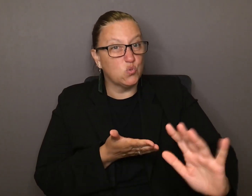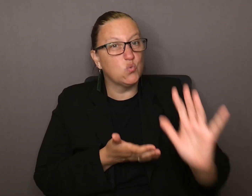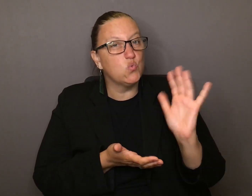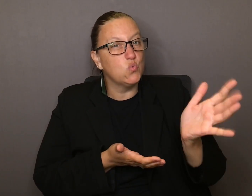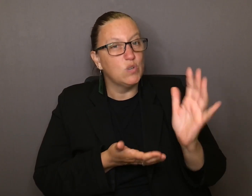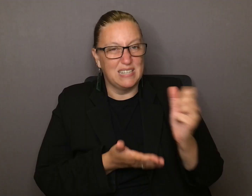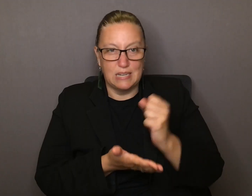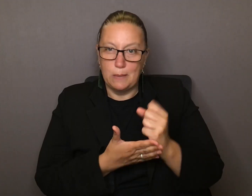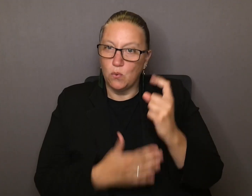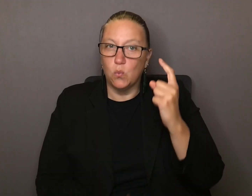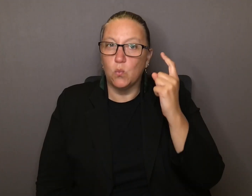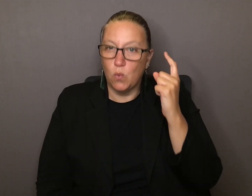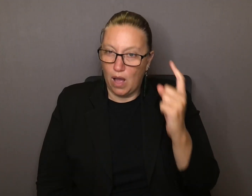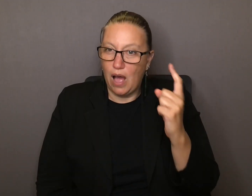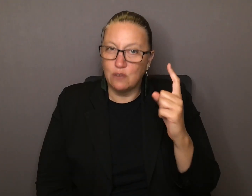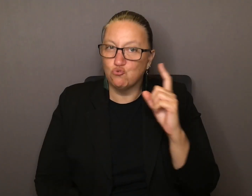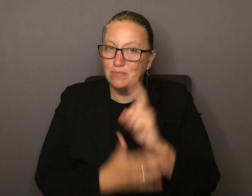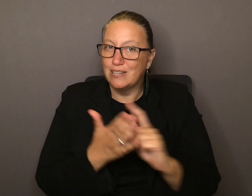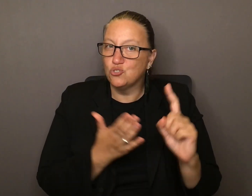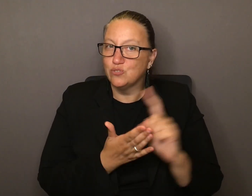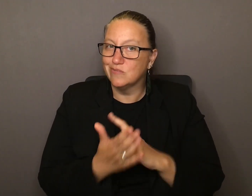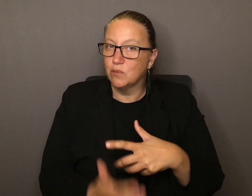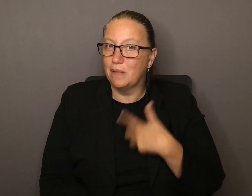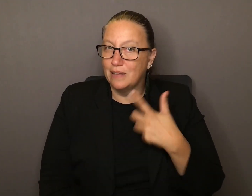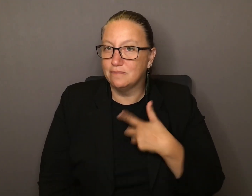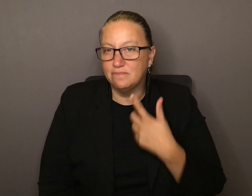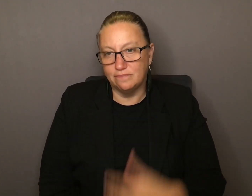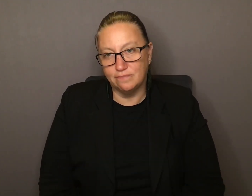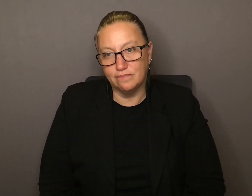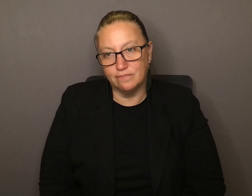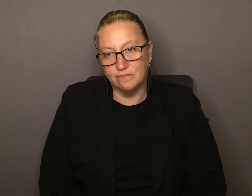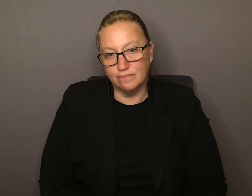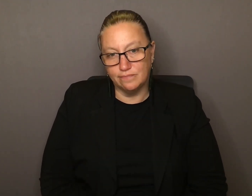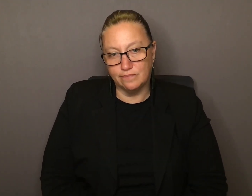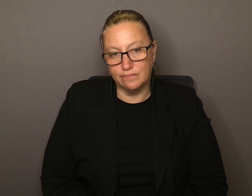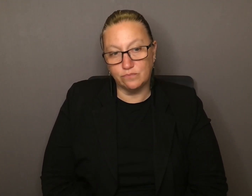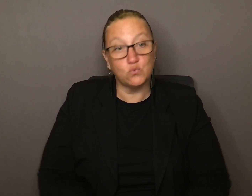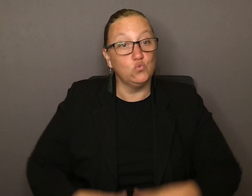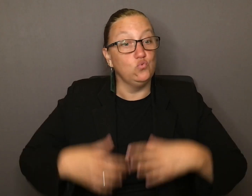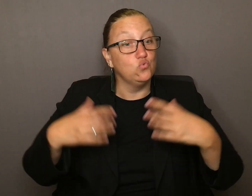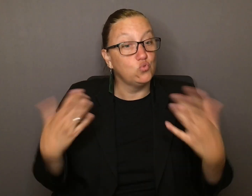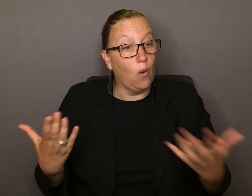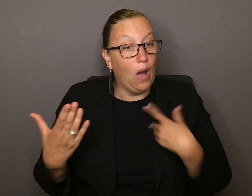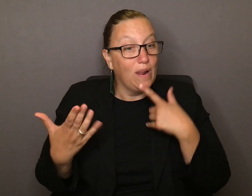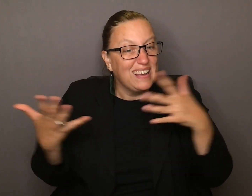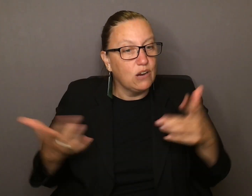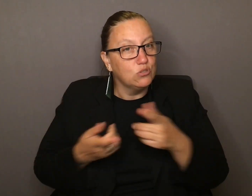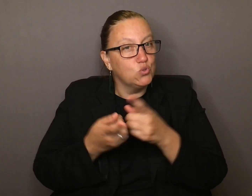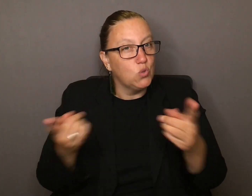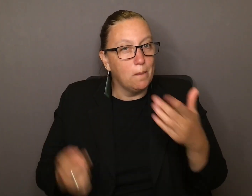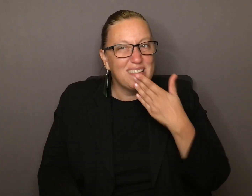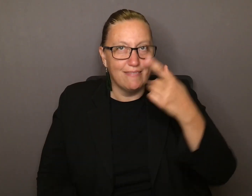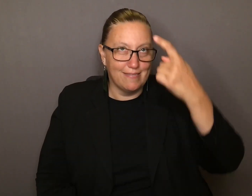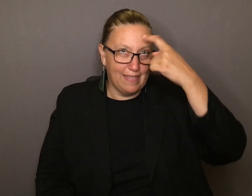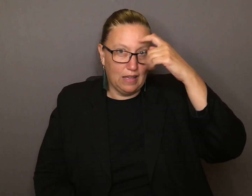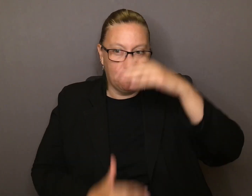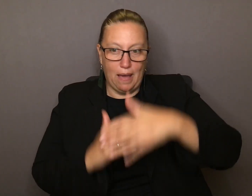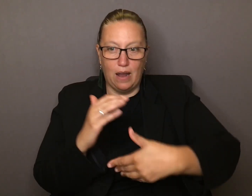one discrimination complaint. So I'd encourage you to think about accessibility from the outset and